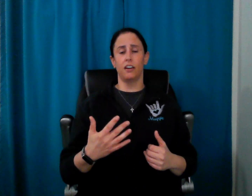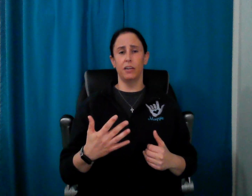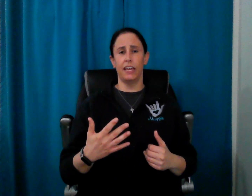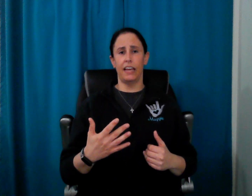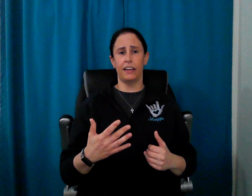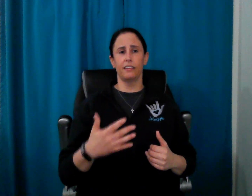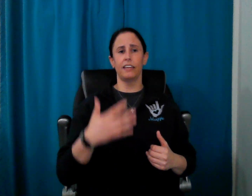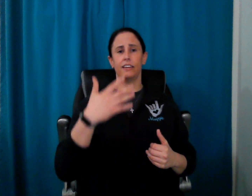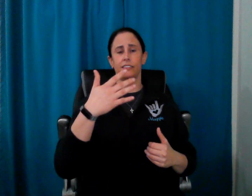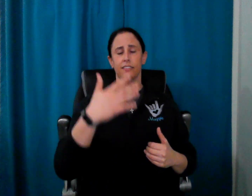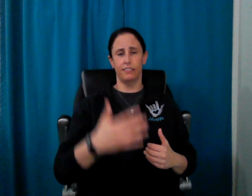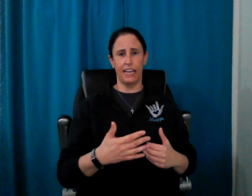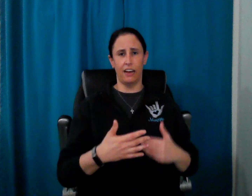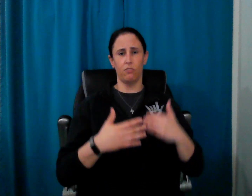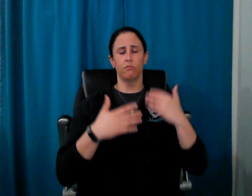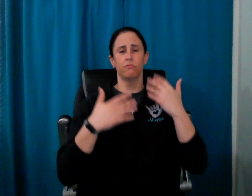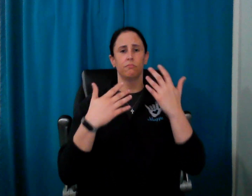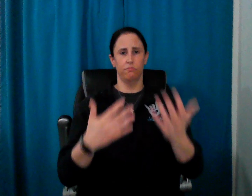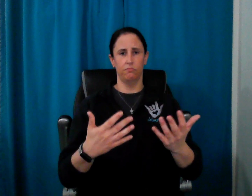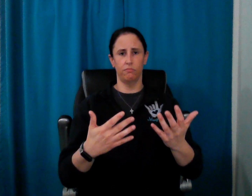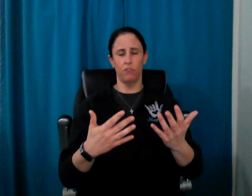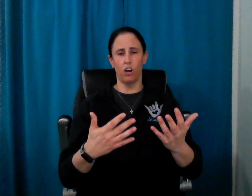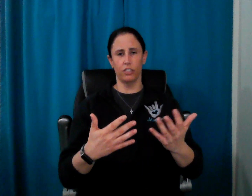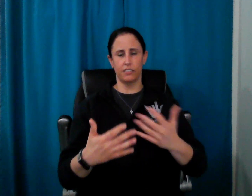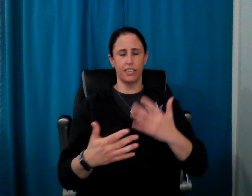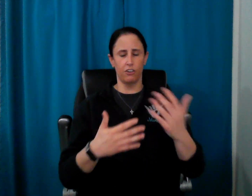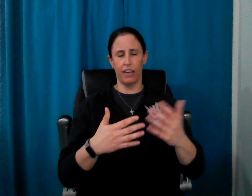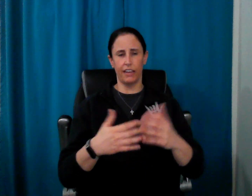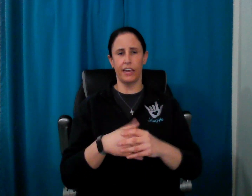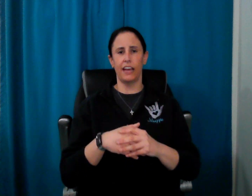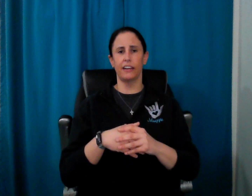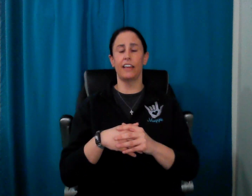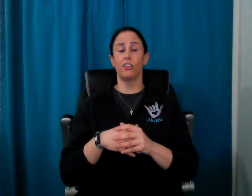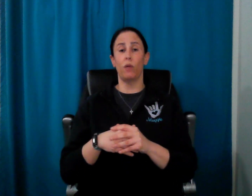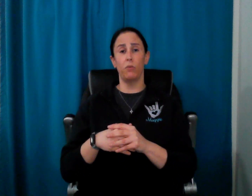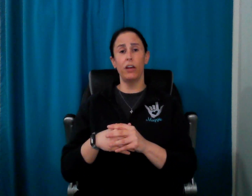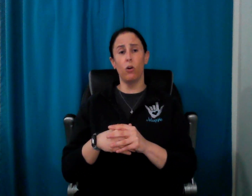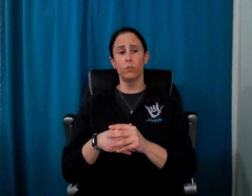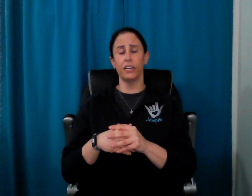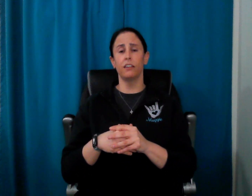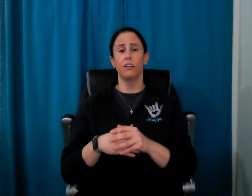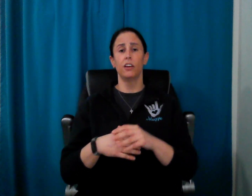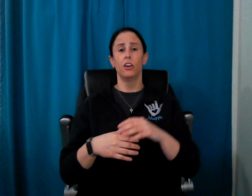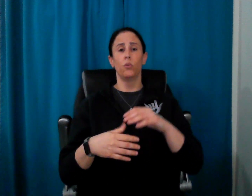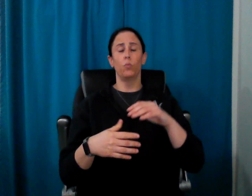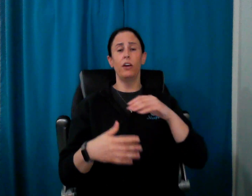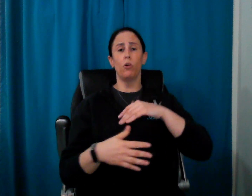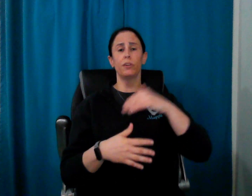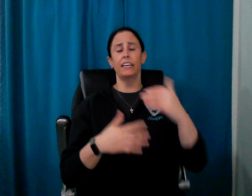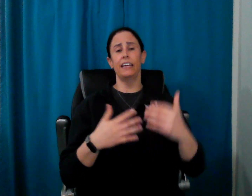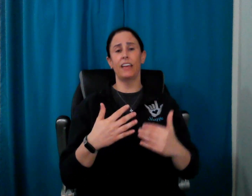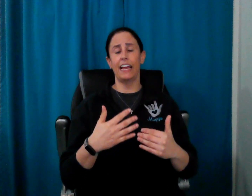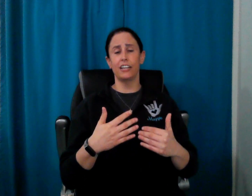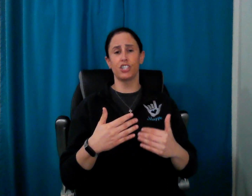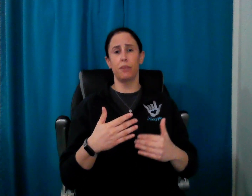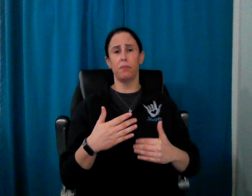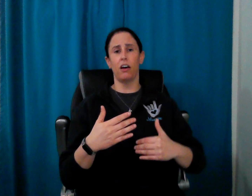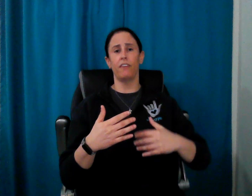non-dominant hand is now our listing or ranking hand, and the way we hold it in the hand shape of